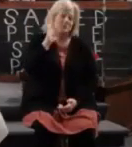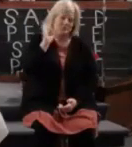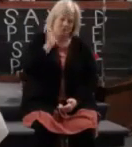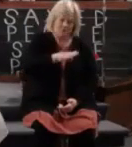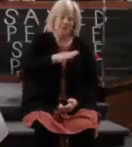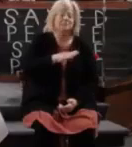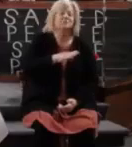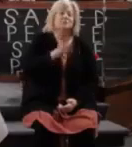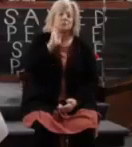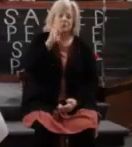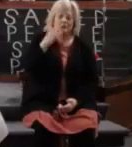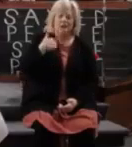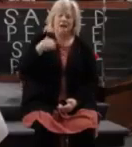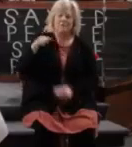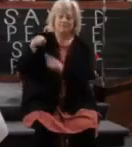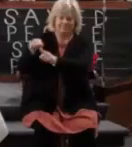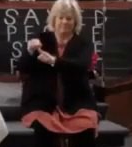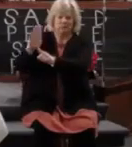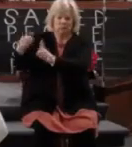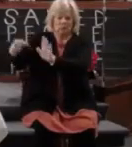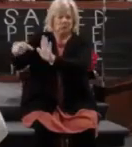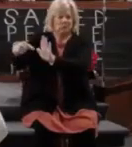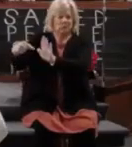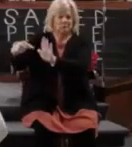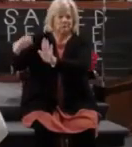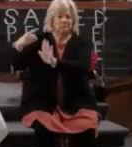your life that hates you.